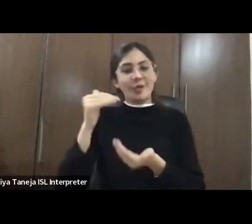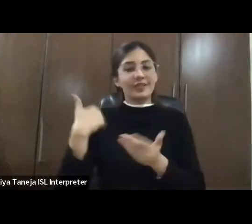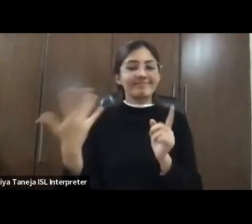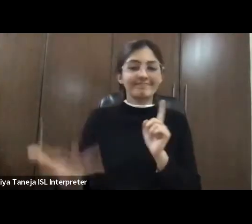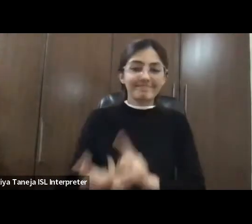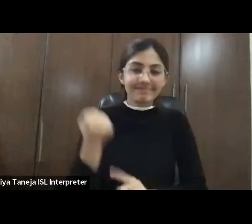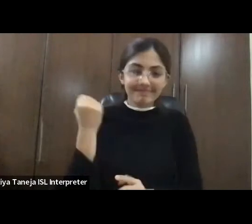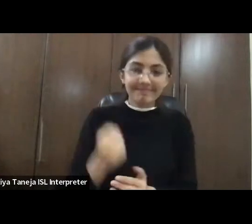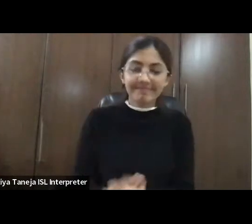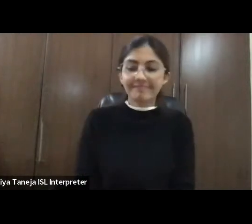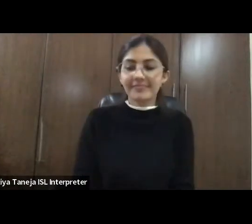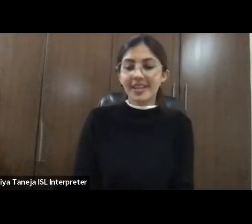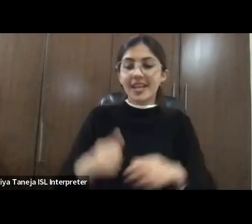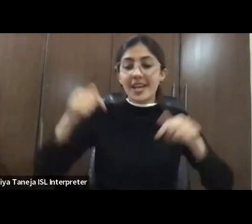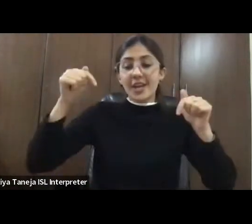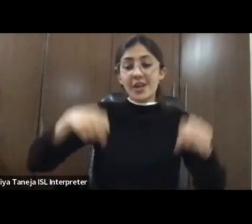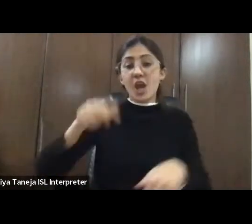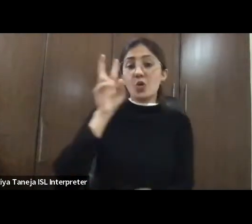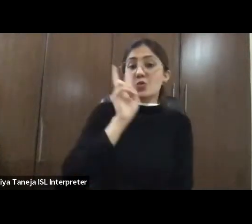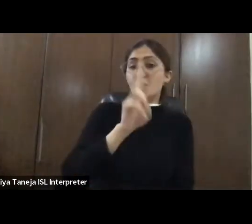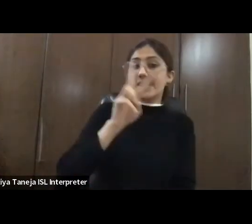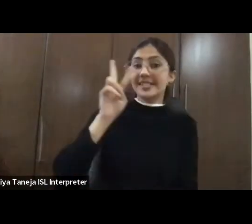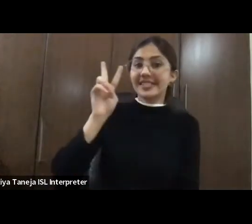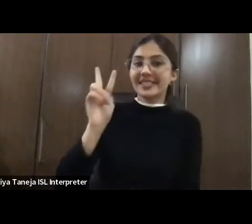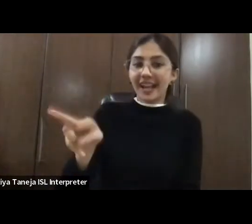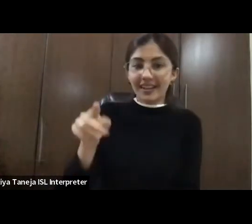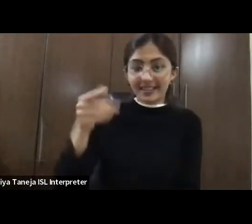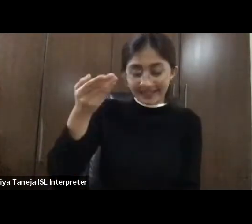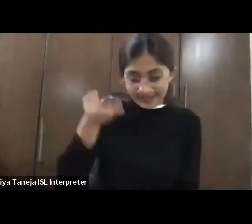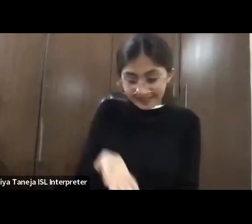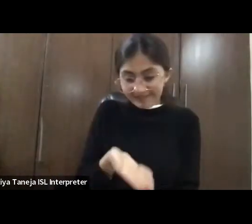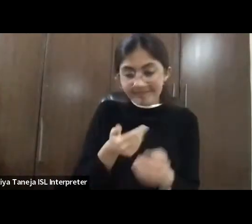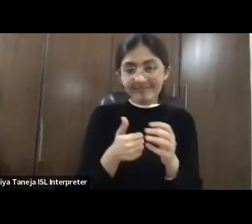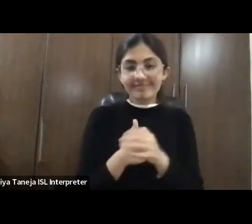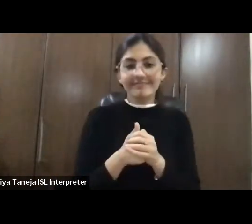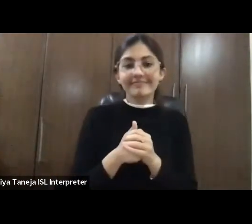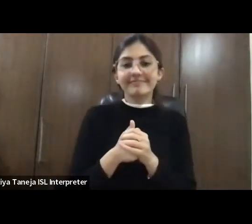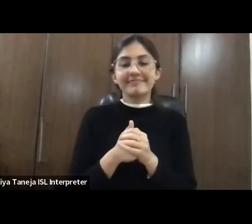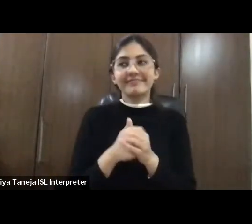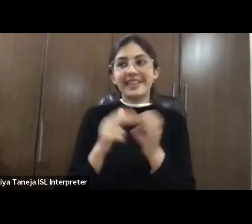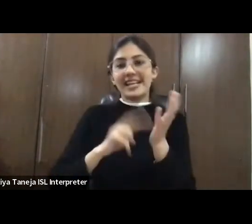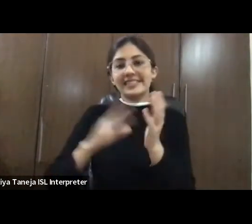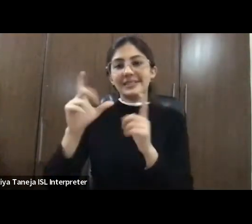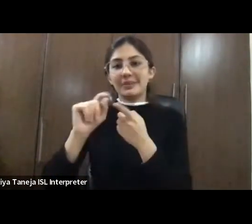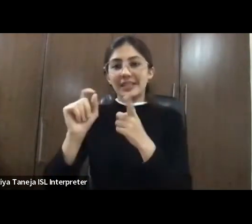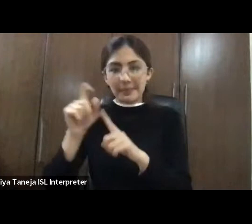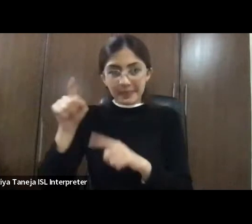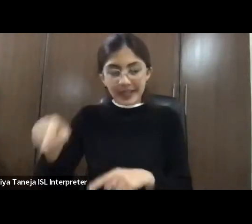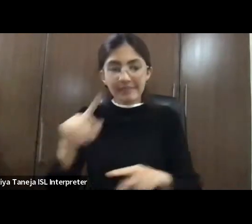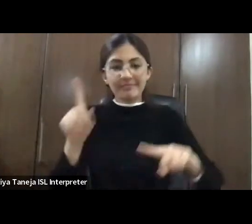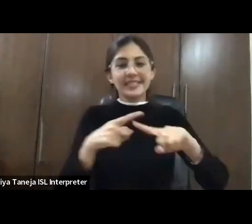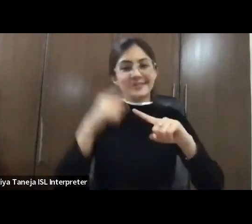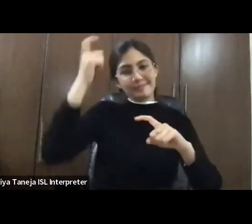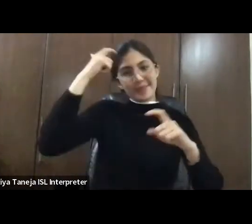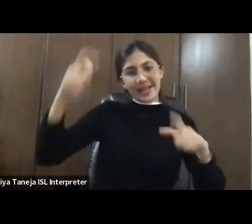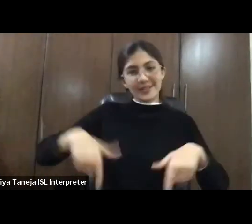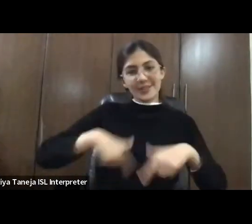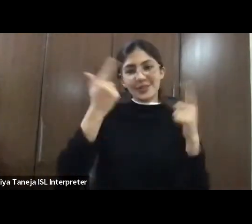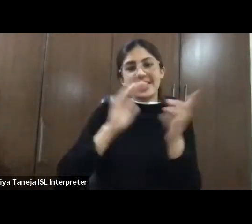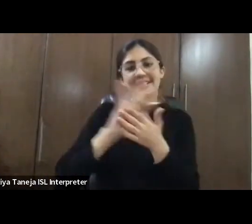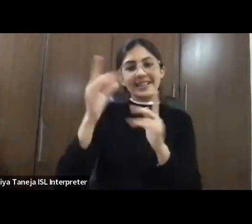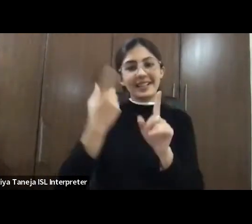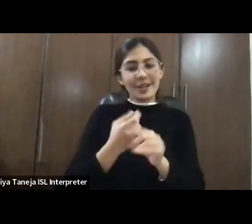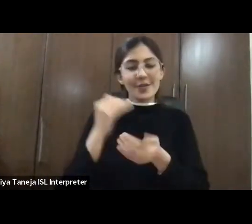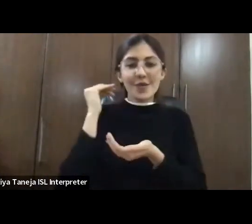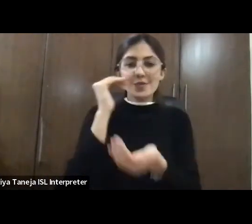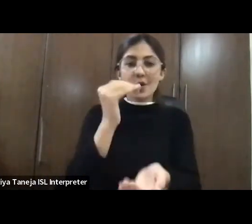This is the 22nd edition of the NCPEDP-MIndtree Helen Keller Awards. It started